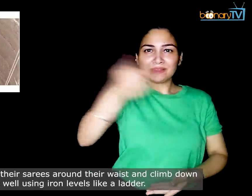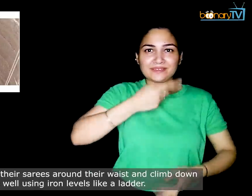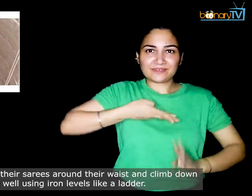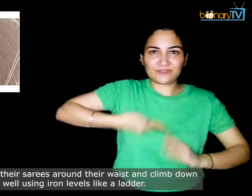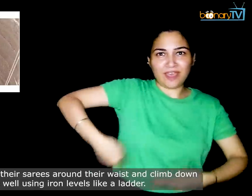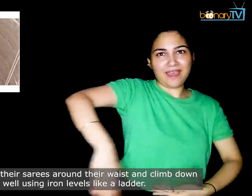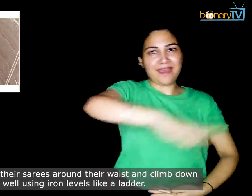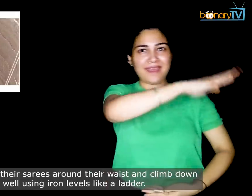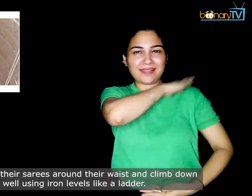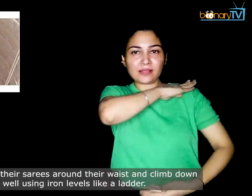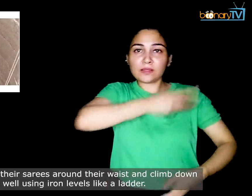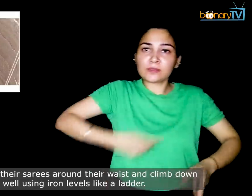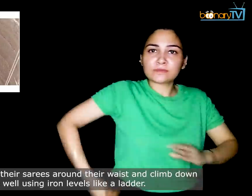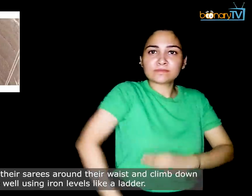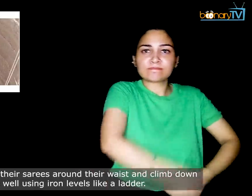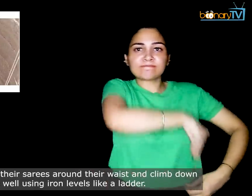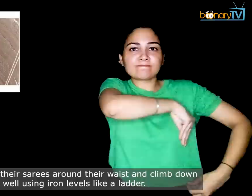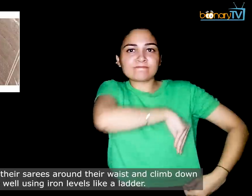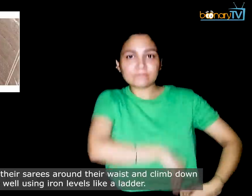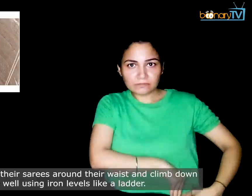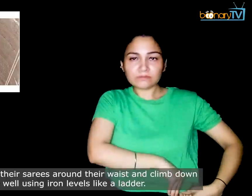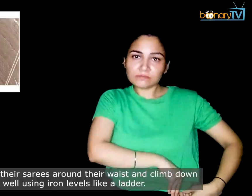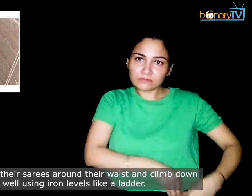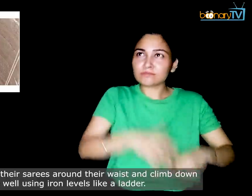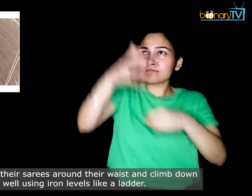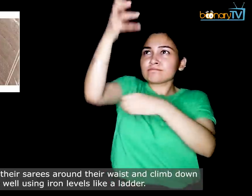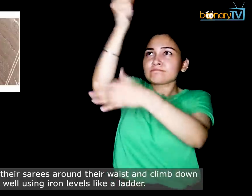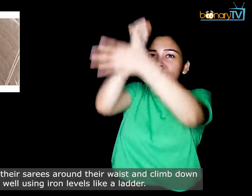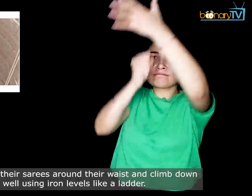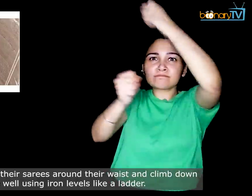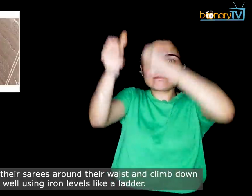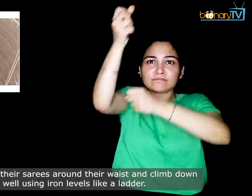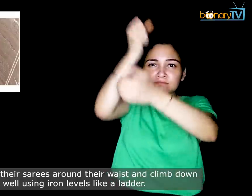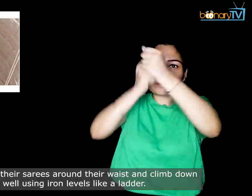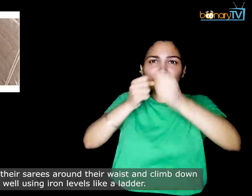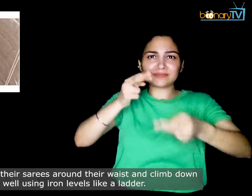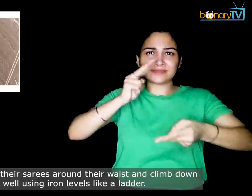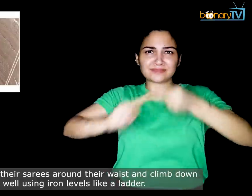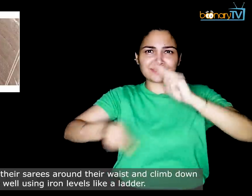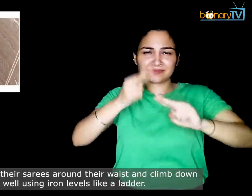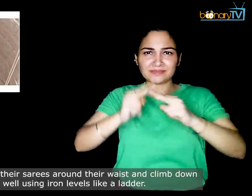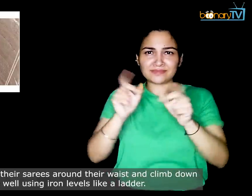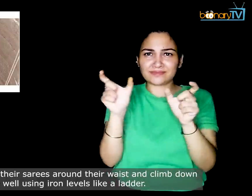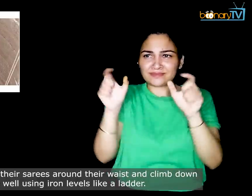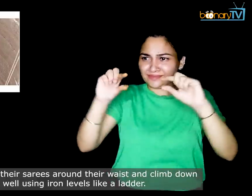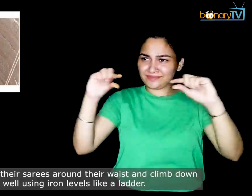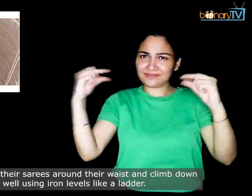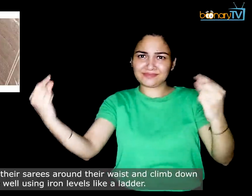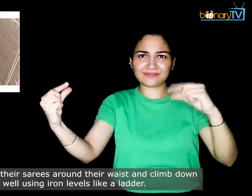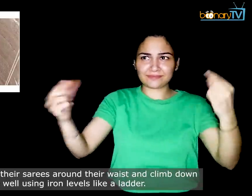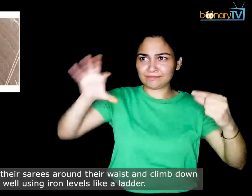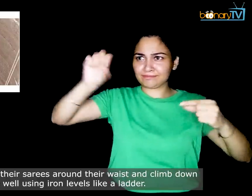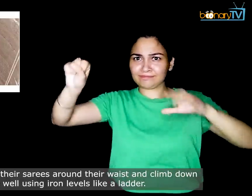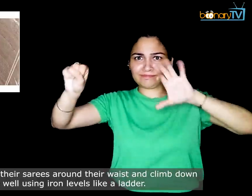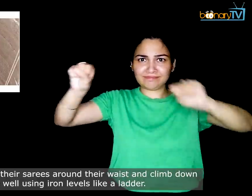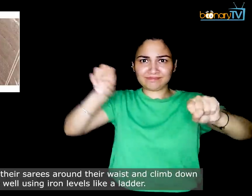Women tuck in their sarees around their waist and climb down the well using iron levels like a